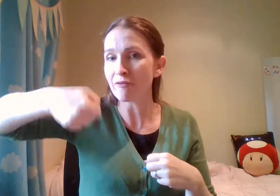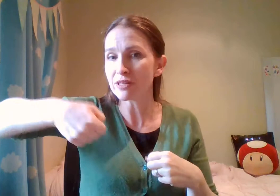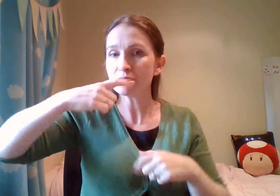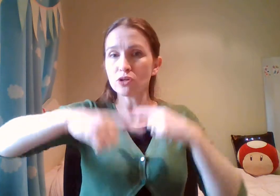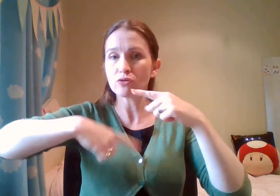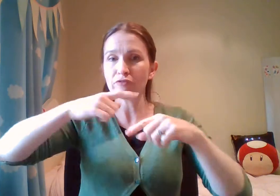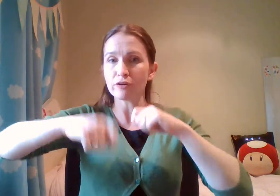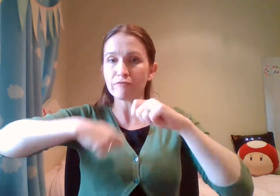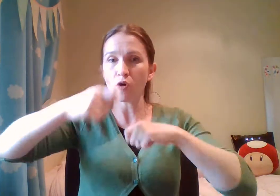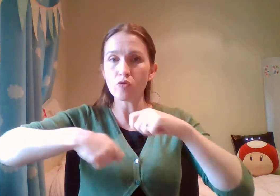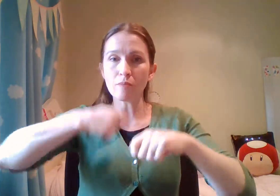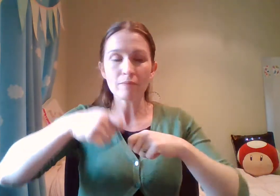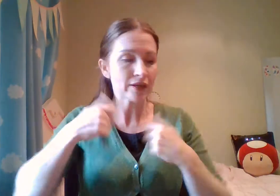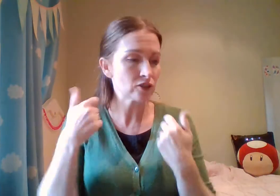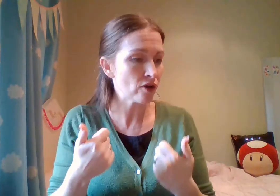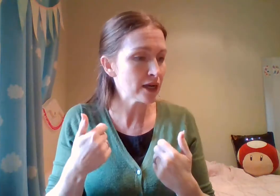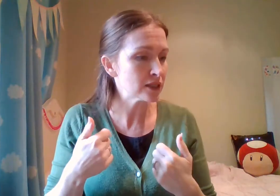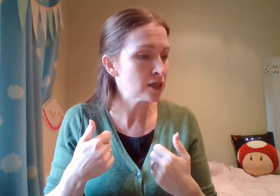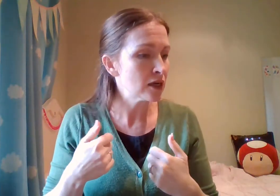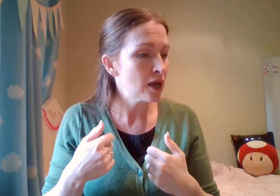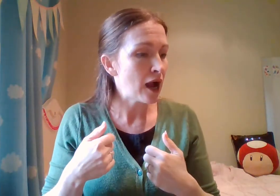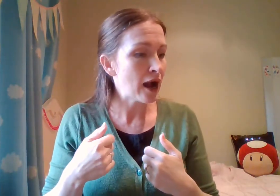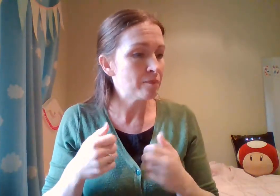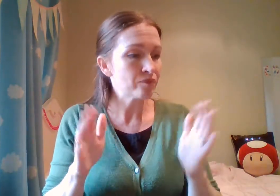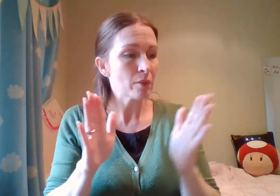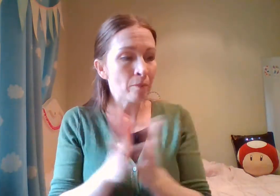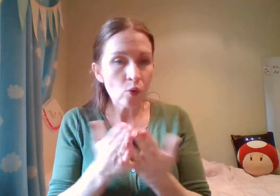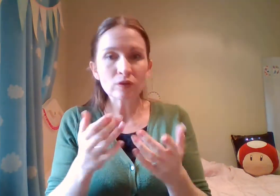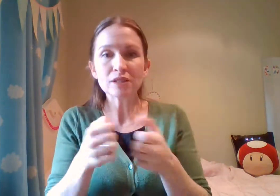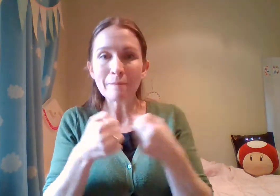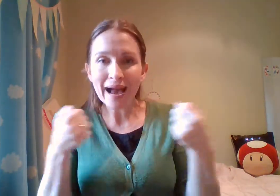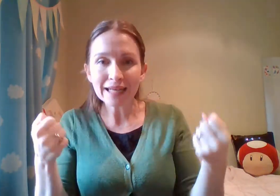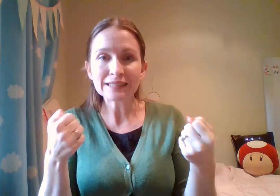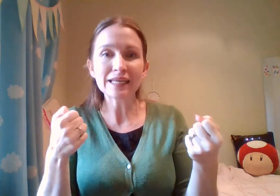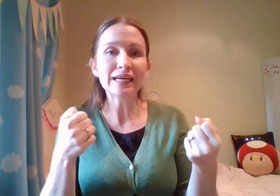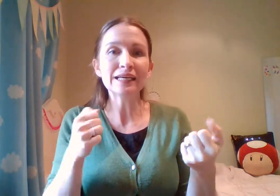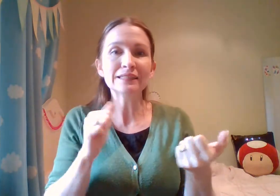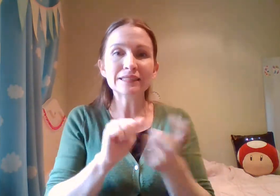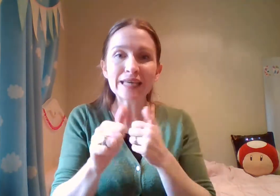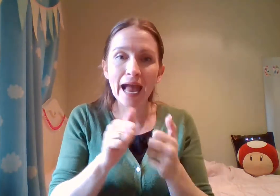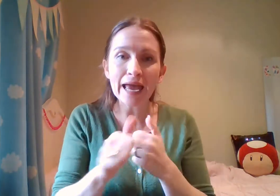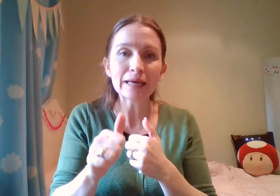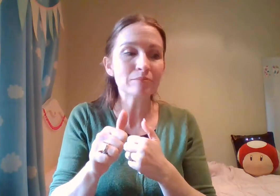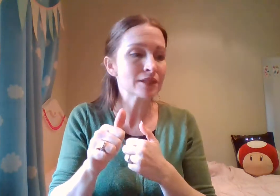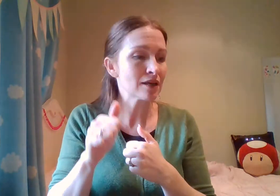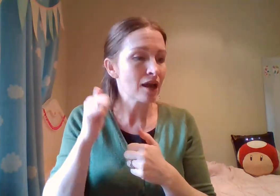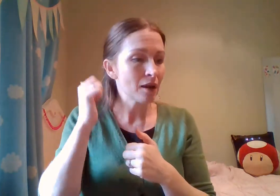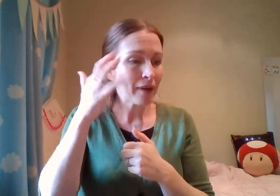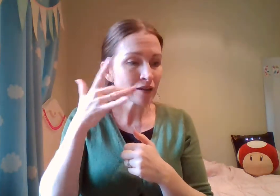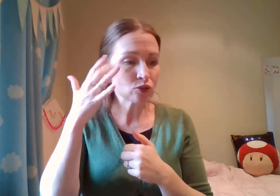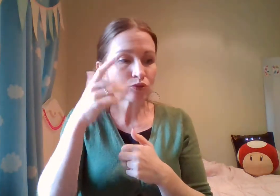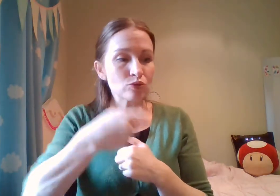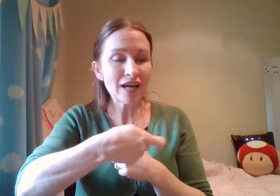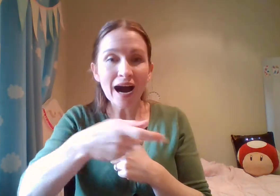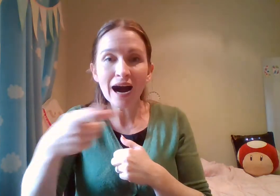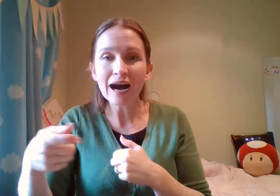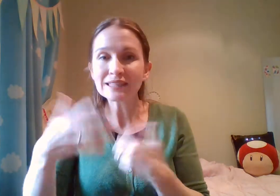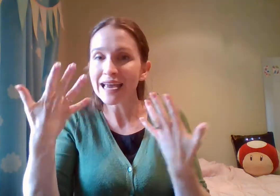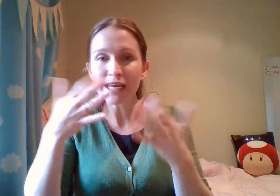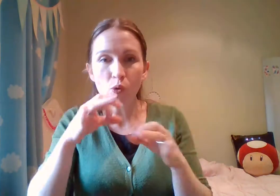them. So if you can fold them up, that's great. Books, magazines, games, puzzles, cards, any